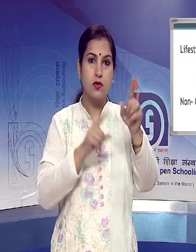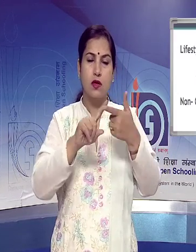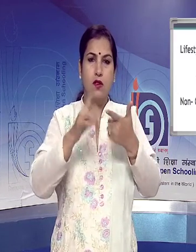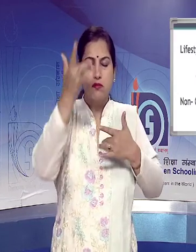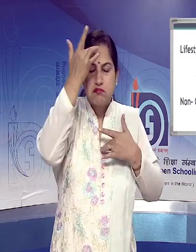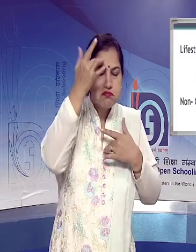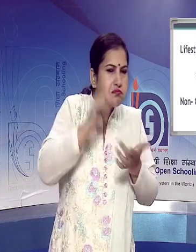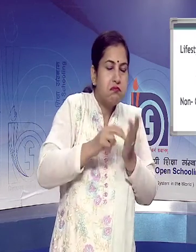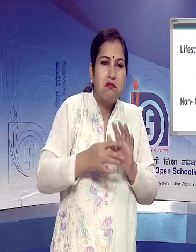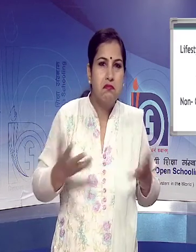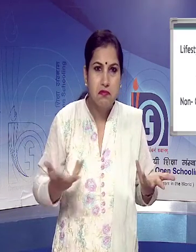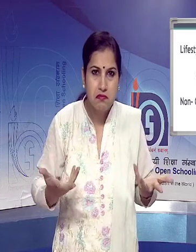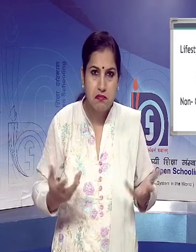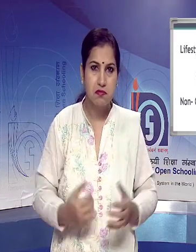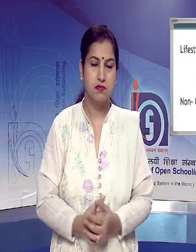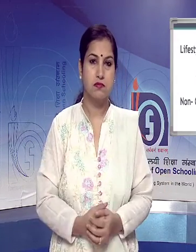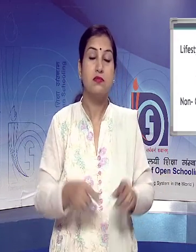are also known as